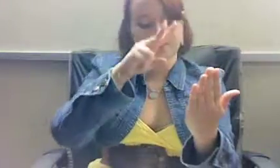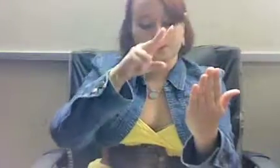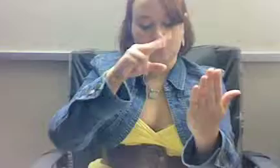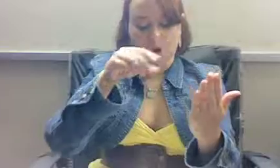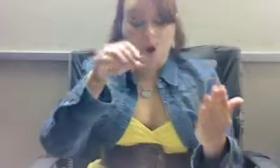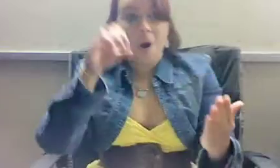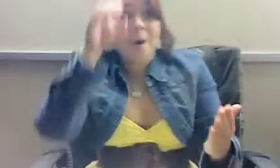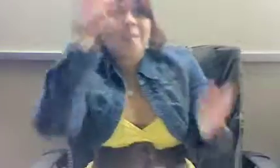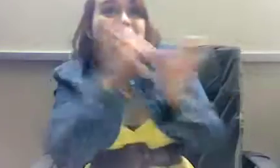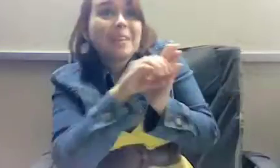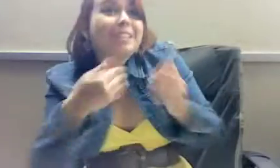Okay.